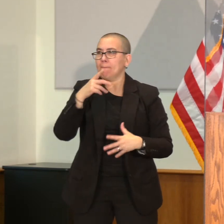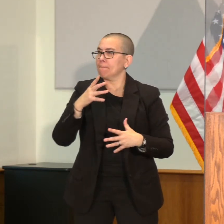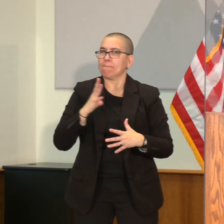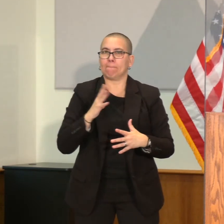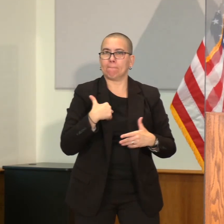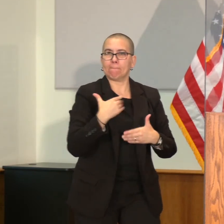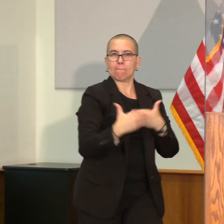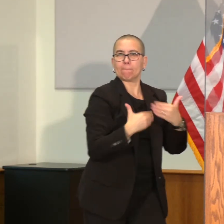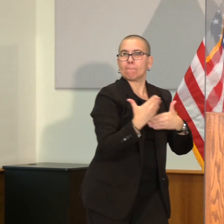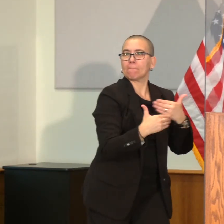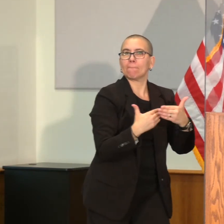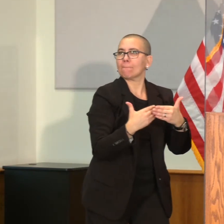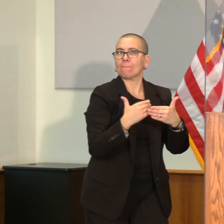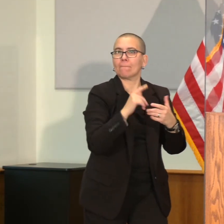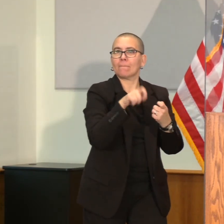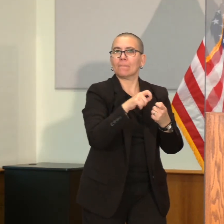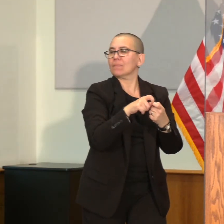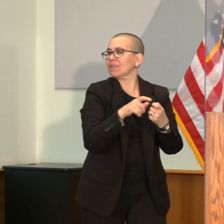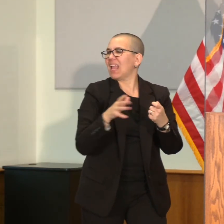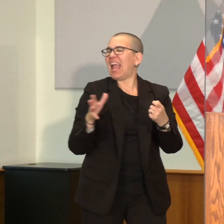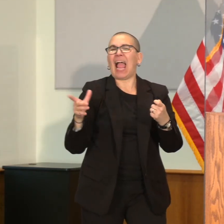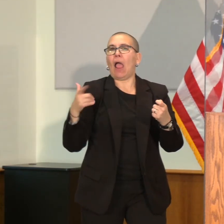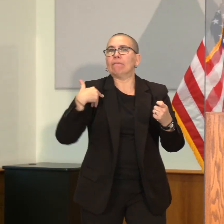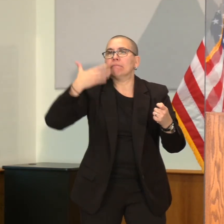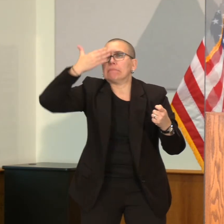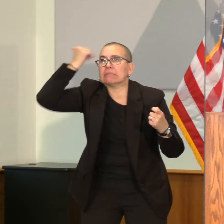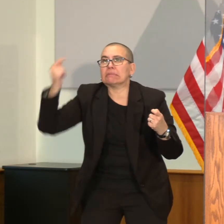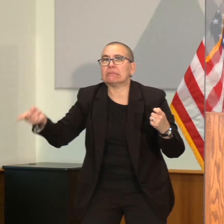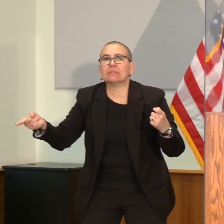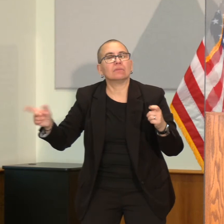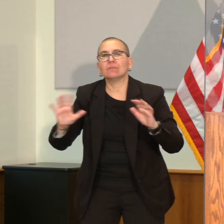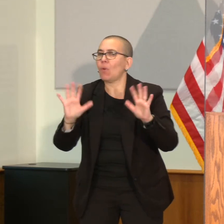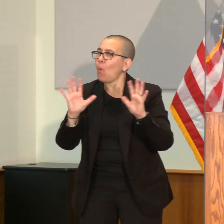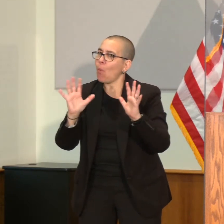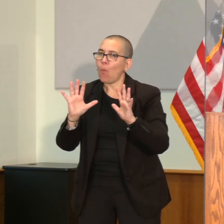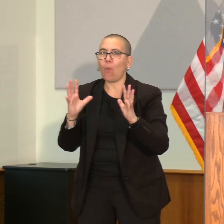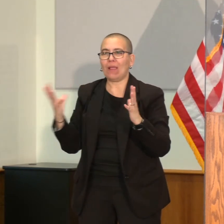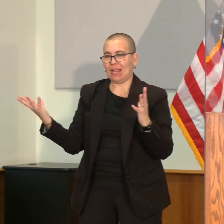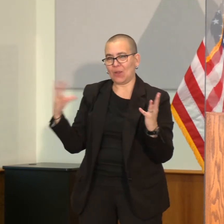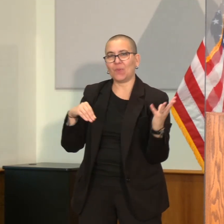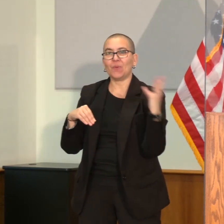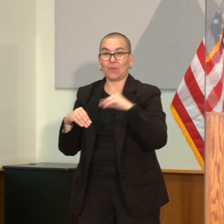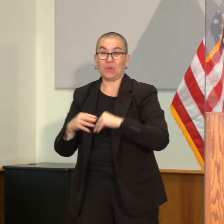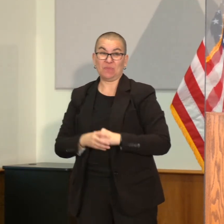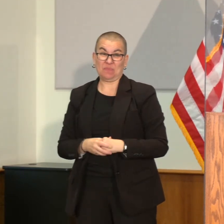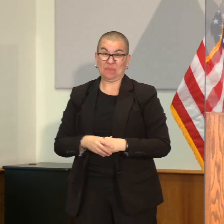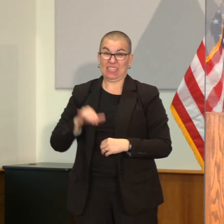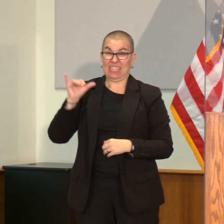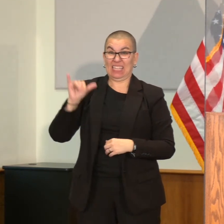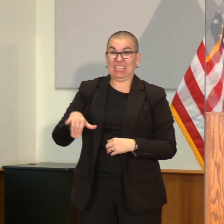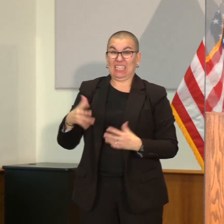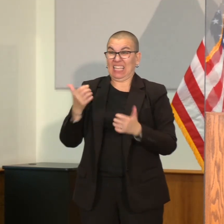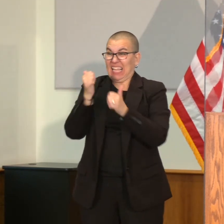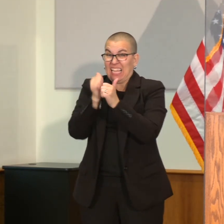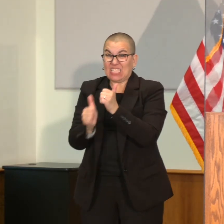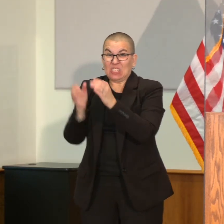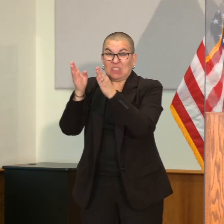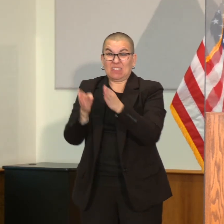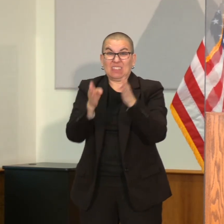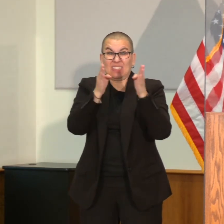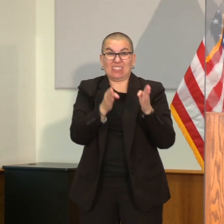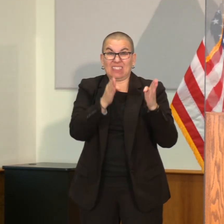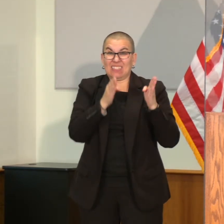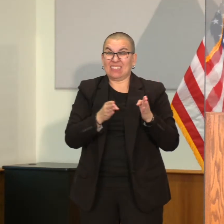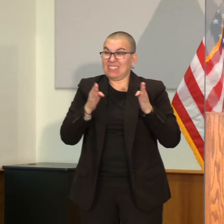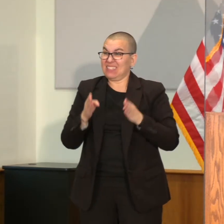well, unless you're incredibly privileged and isolated. That's not the kind of state I want to live in, or